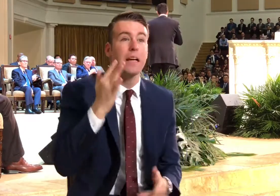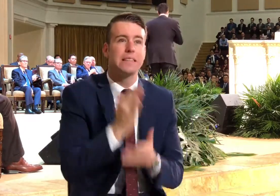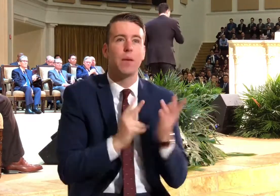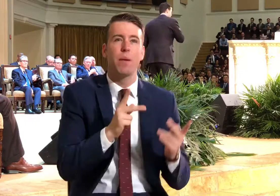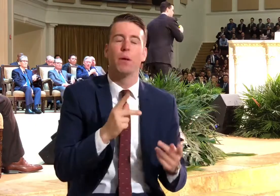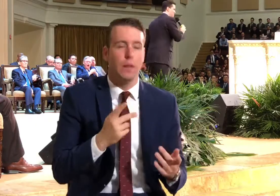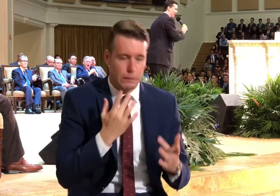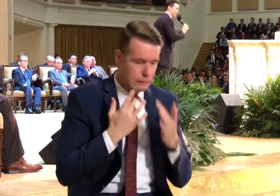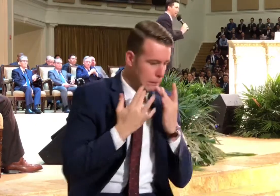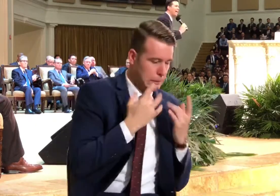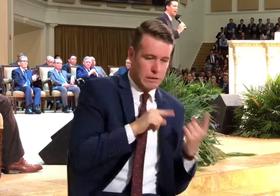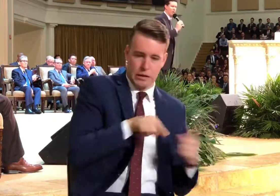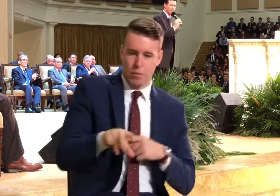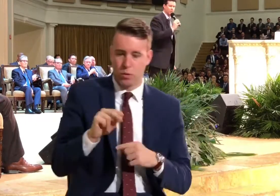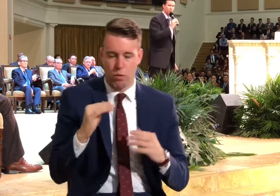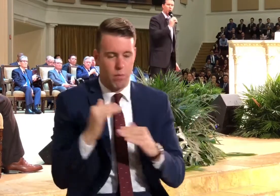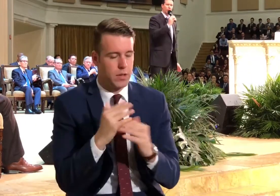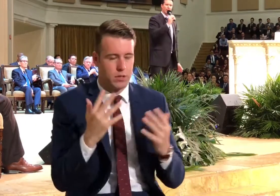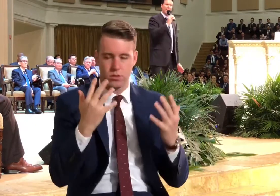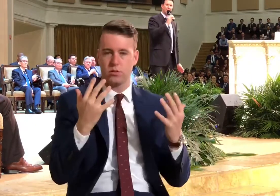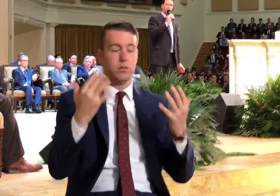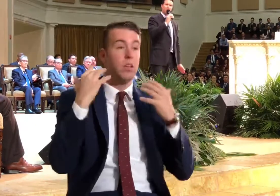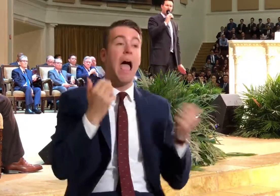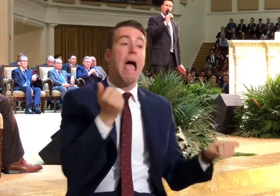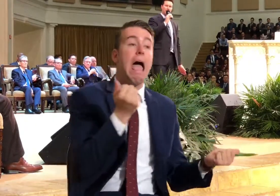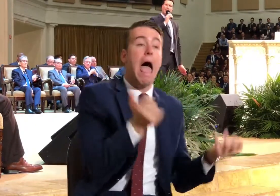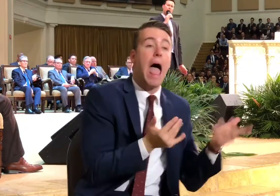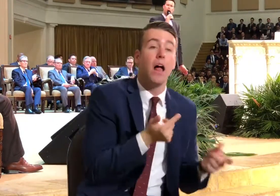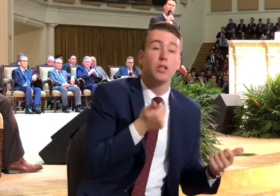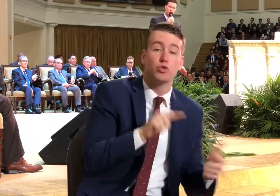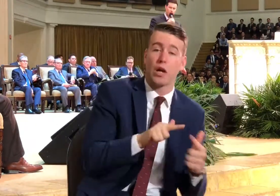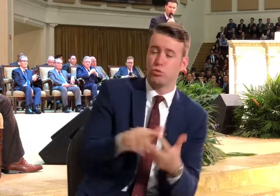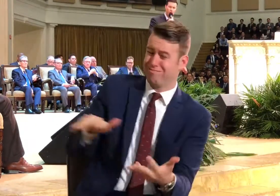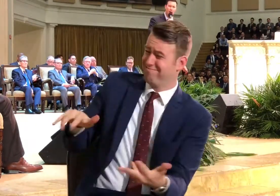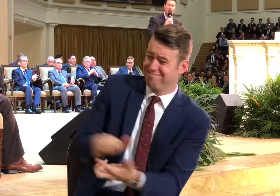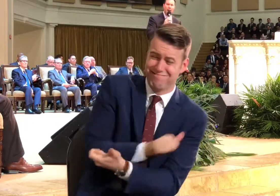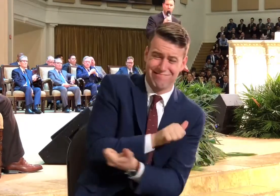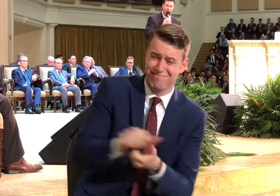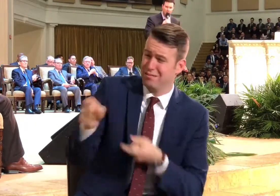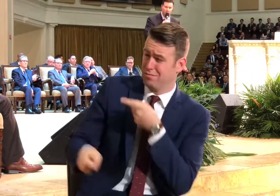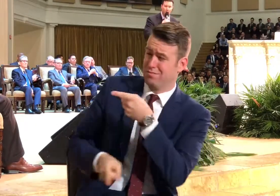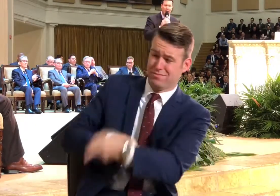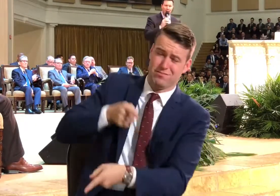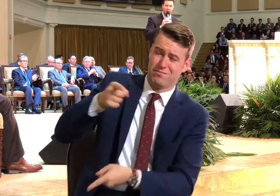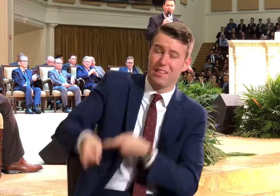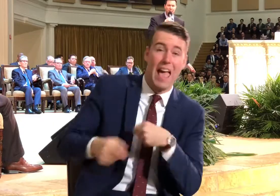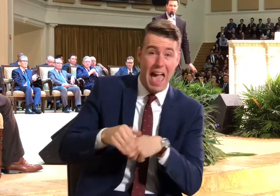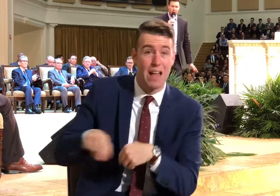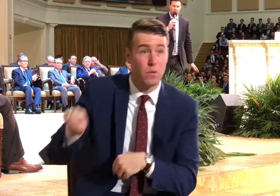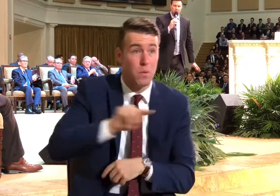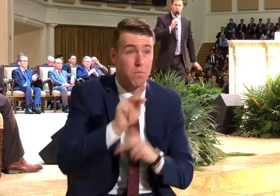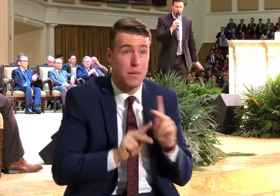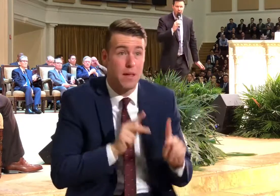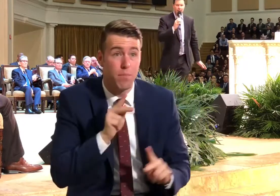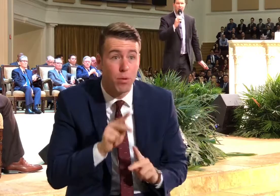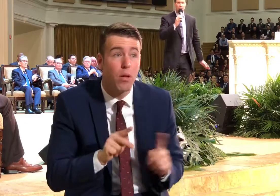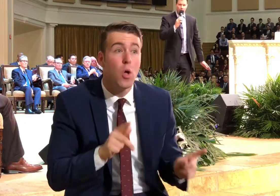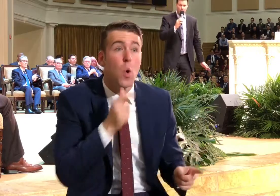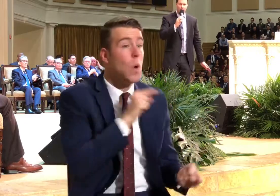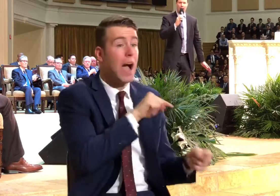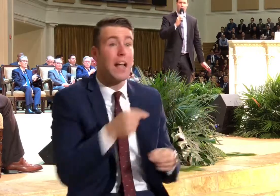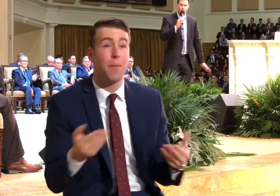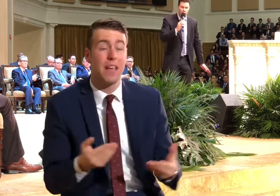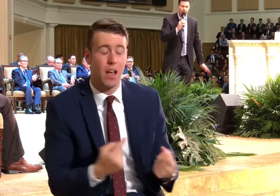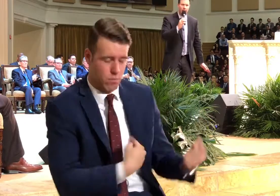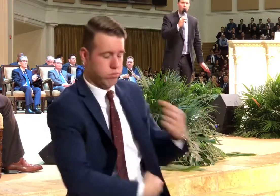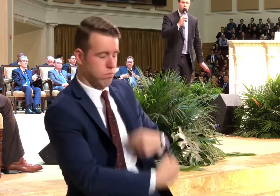No Limits. And hell is throwing everything in its arsenal at people, and they have come sick and